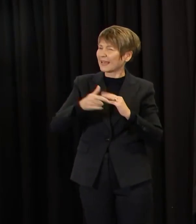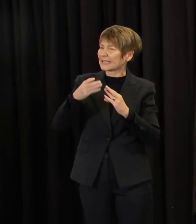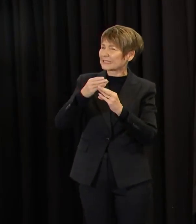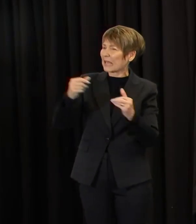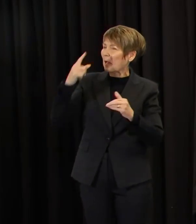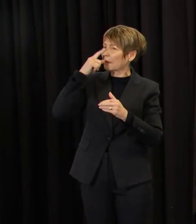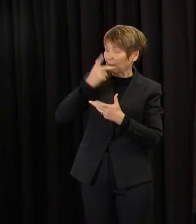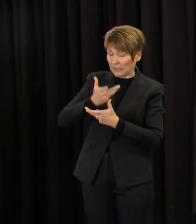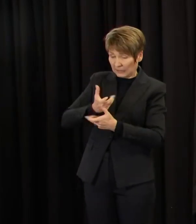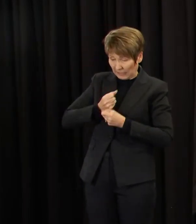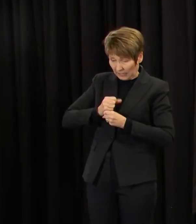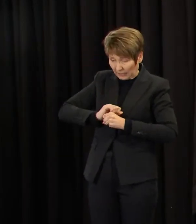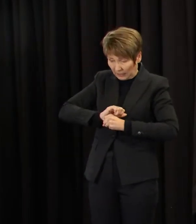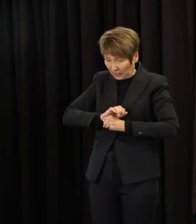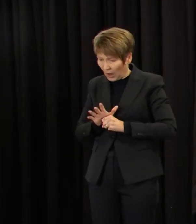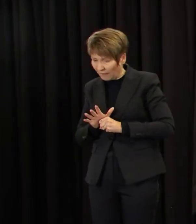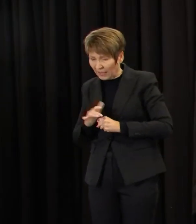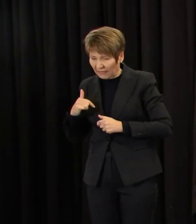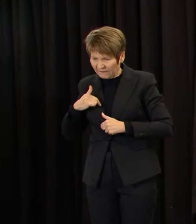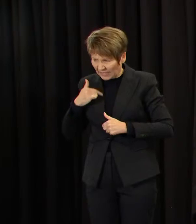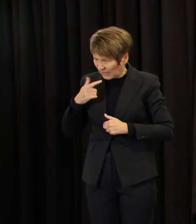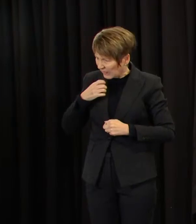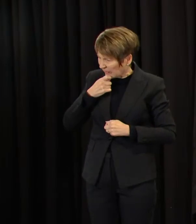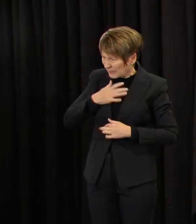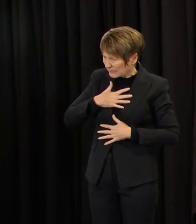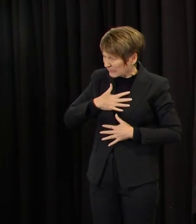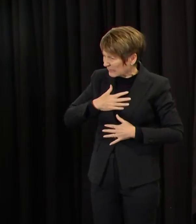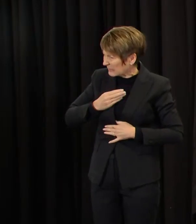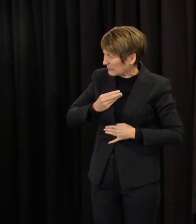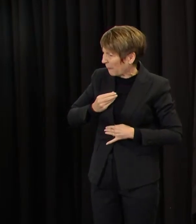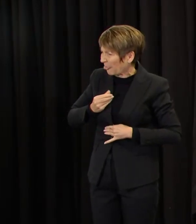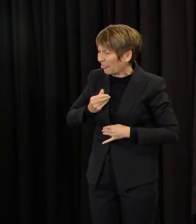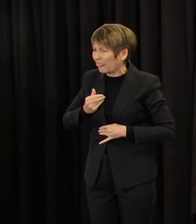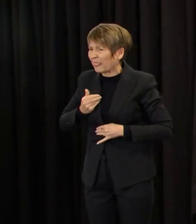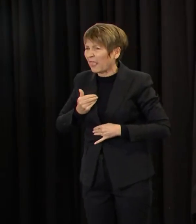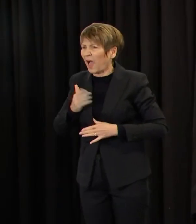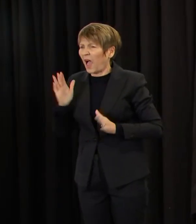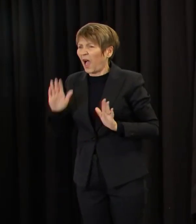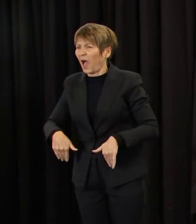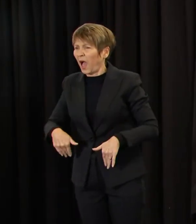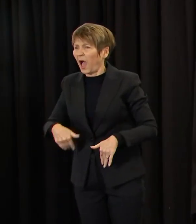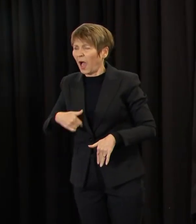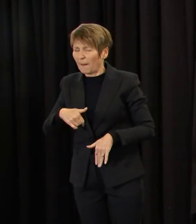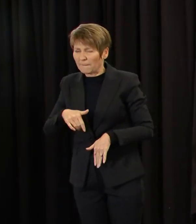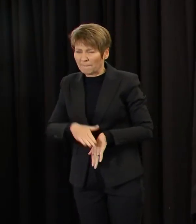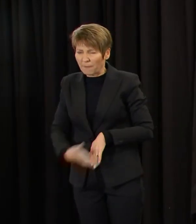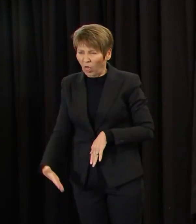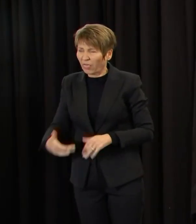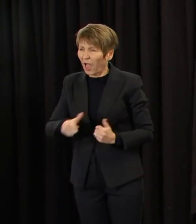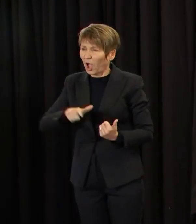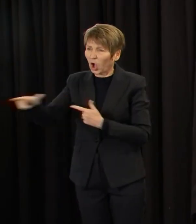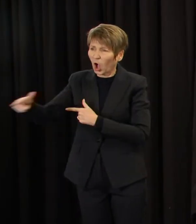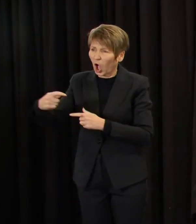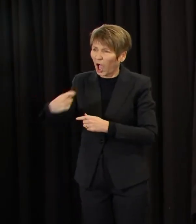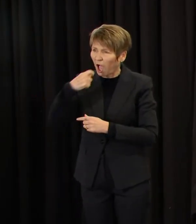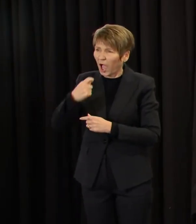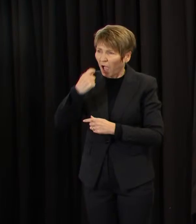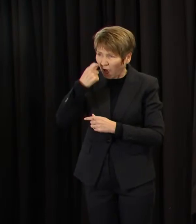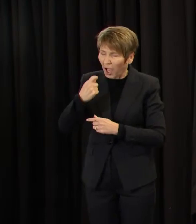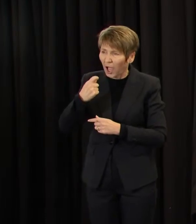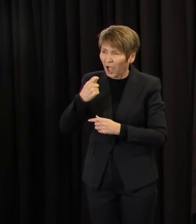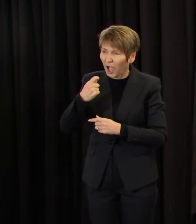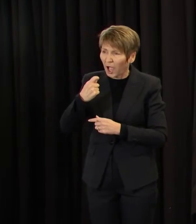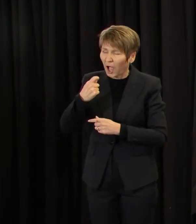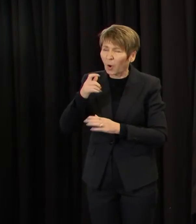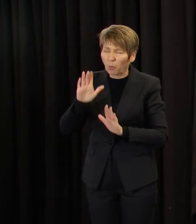how much are you finding that they should have actually been in quarantine? So what we do find, particularly when, as Dr. Hussain has said, when people present late